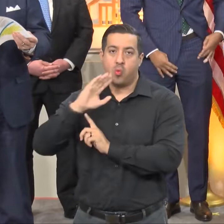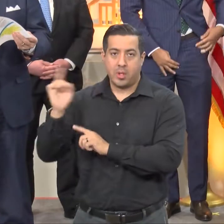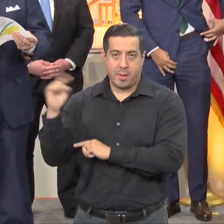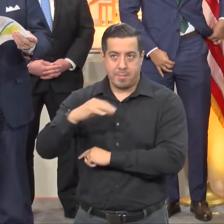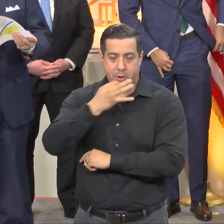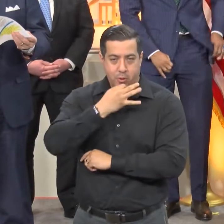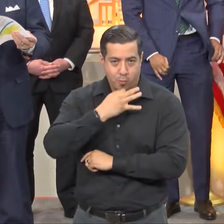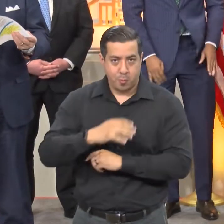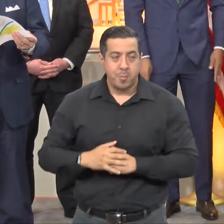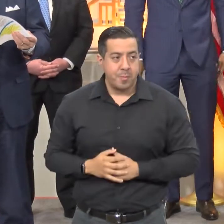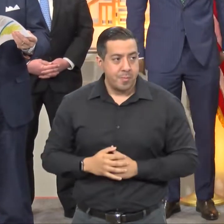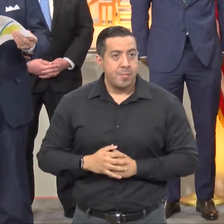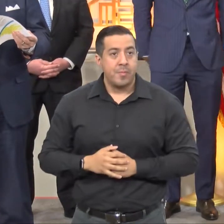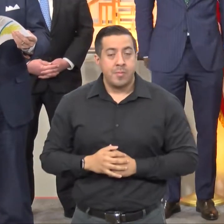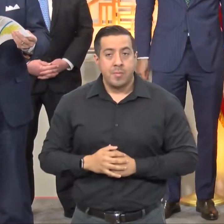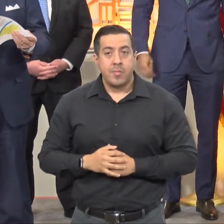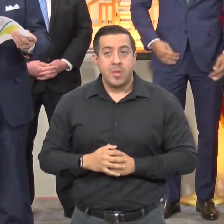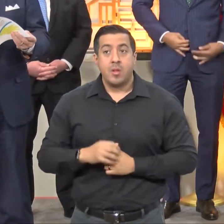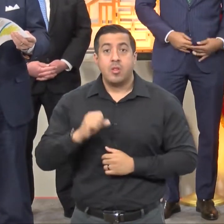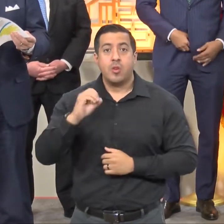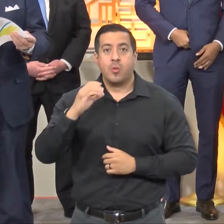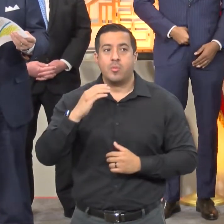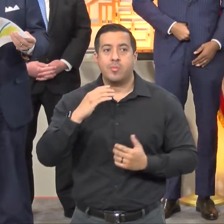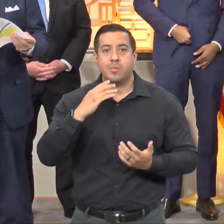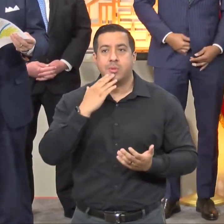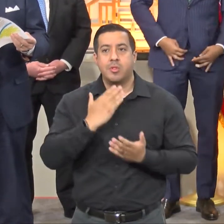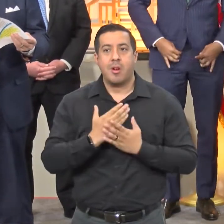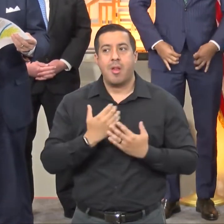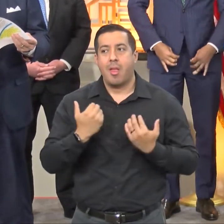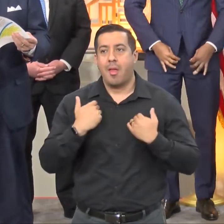Um, it's always good to have